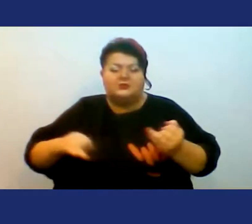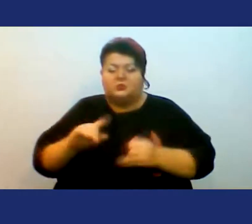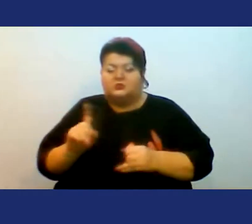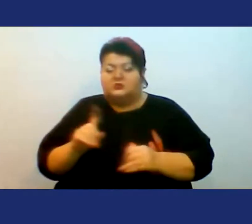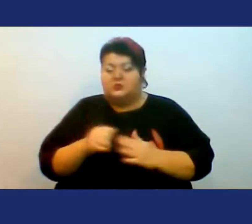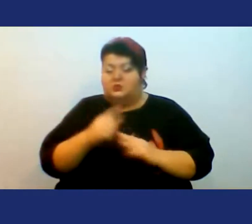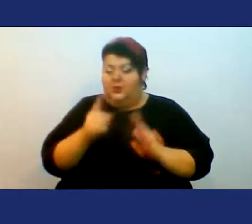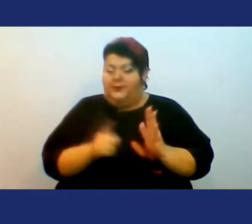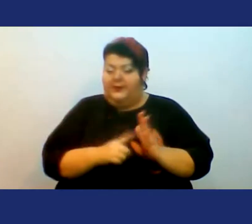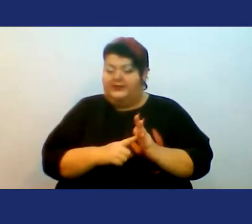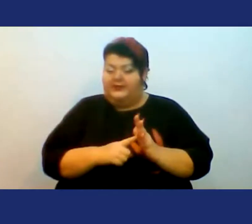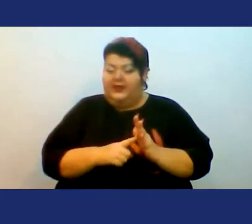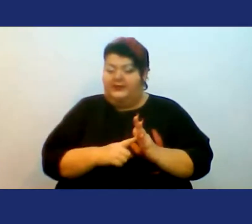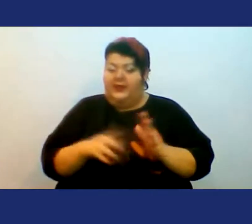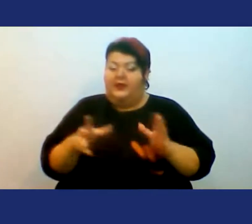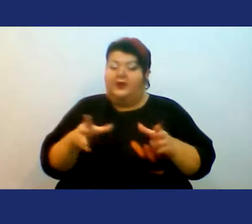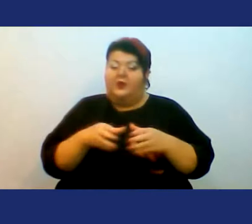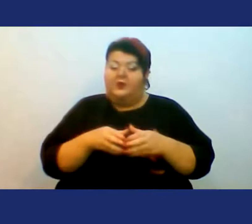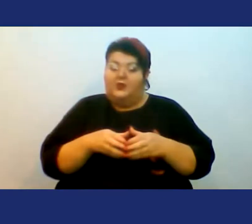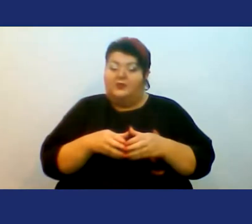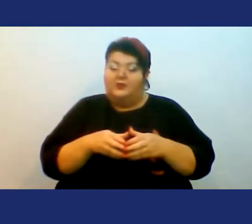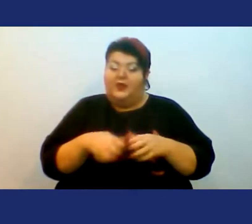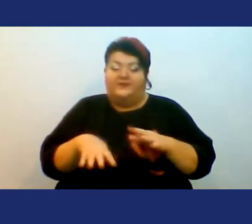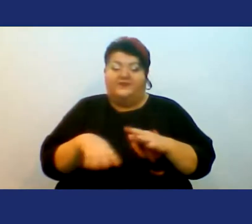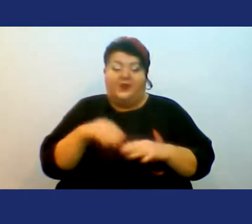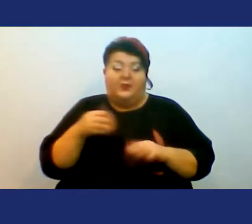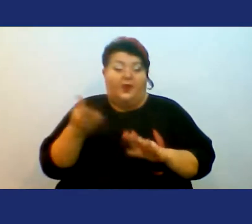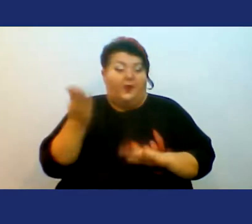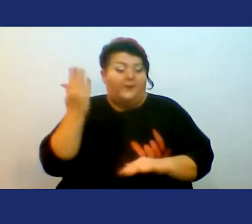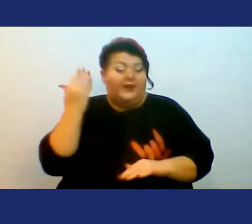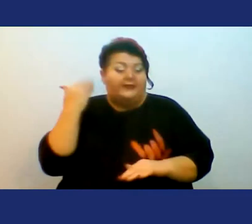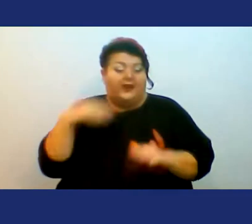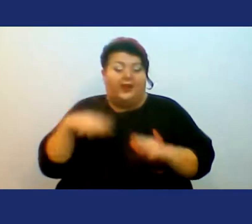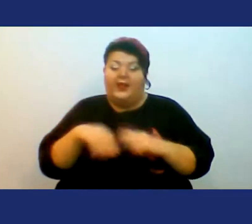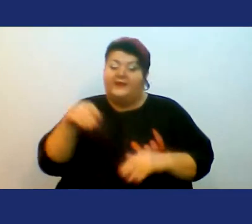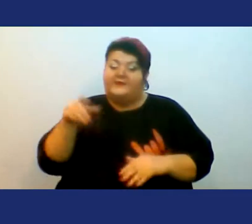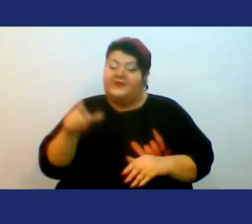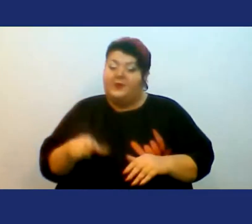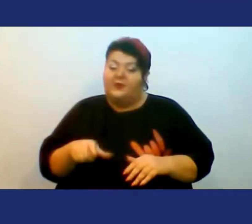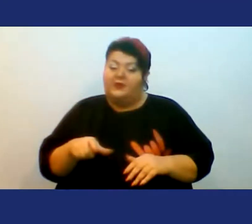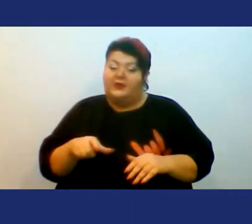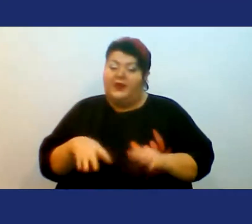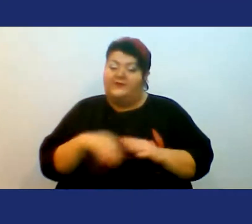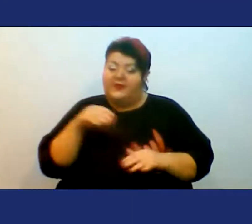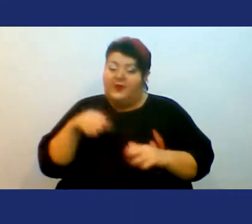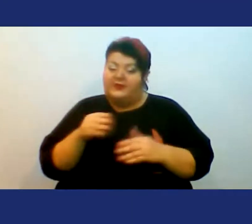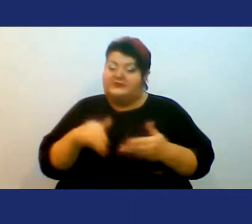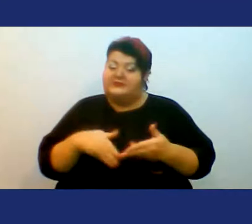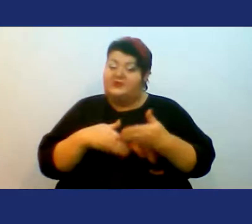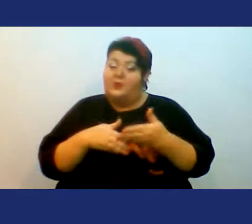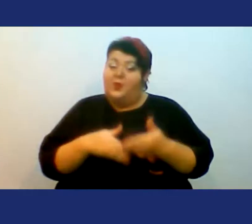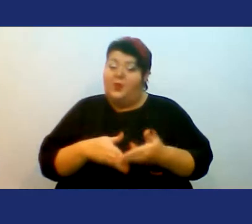United States have actually resulted in the candidate that won the most popular vote actually